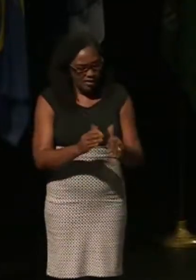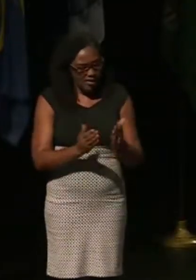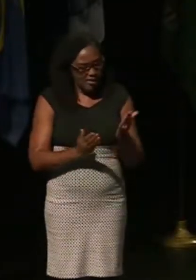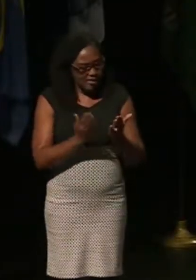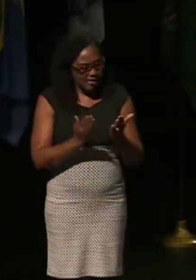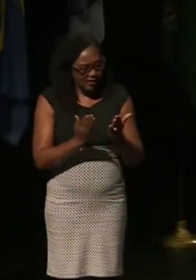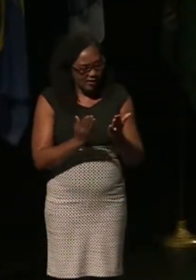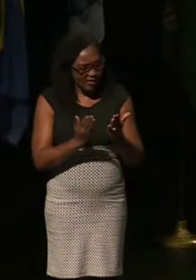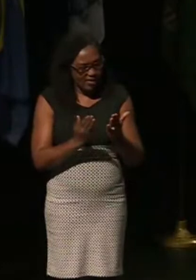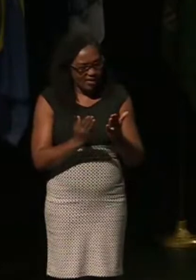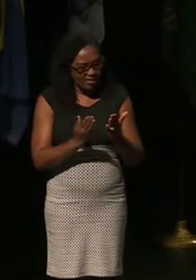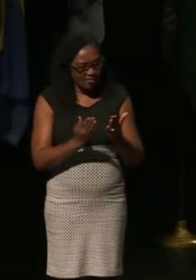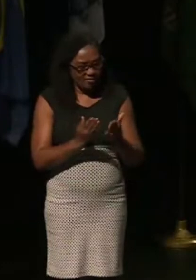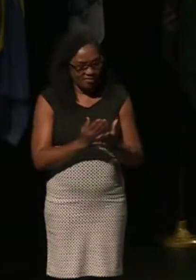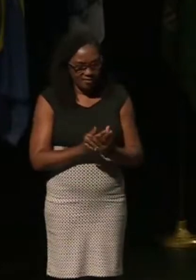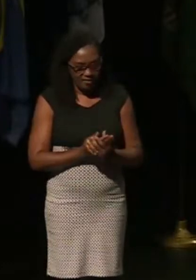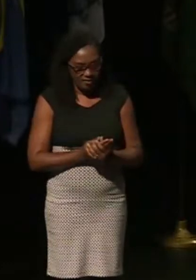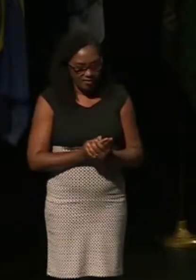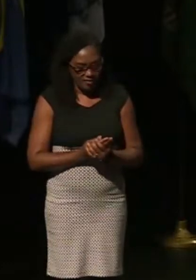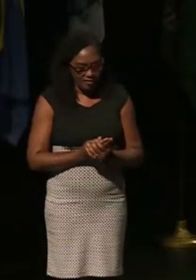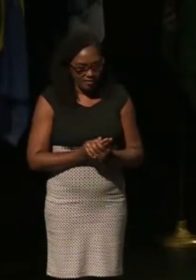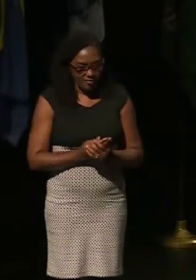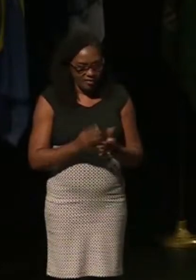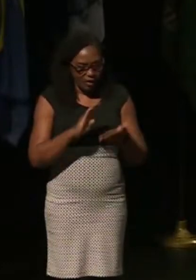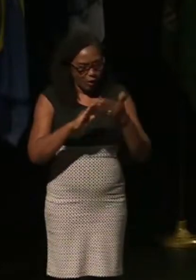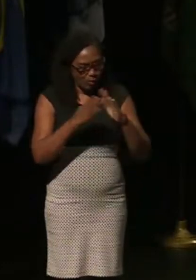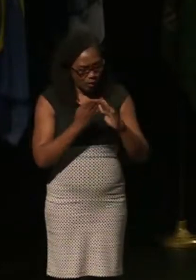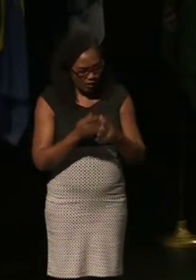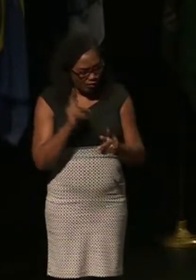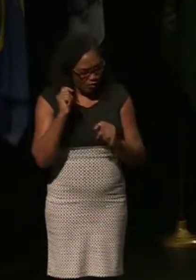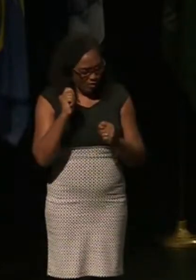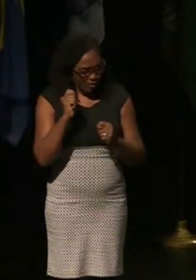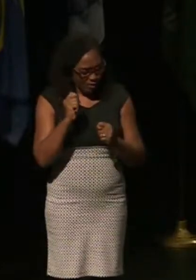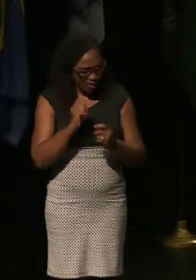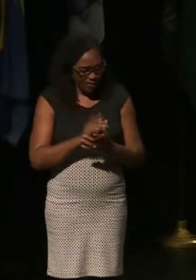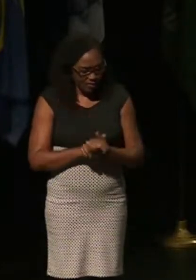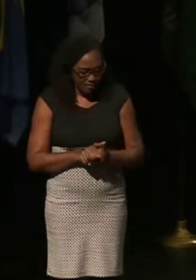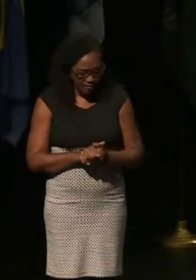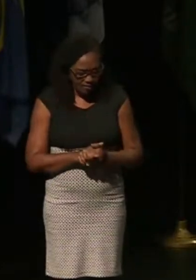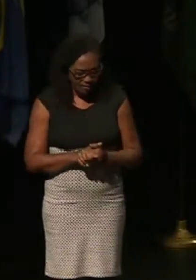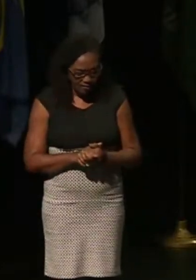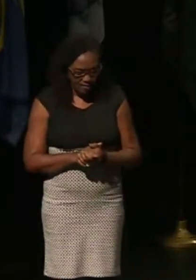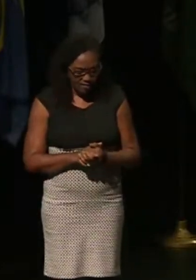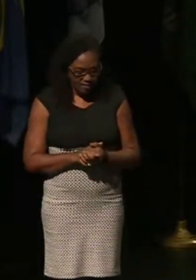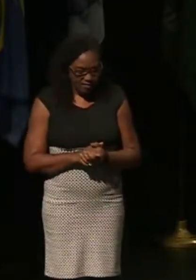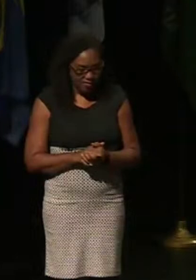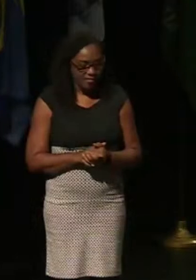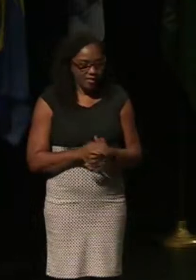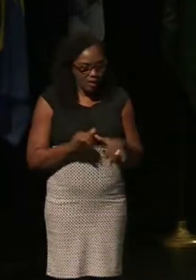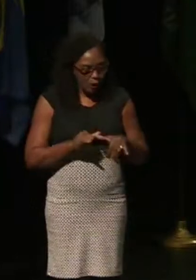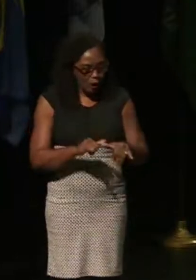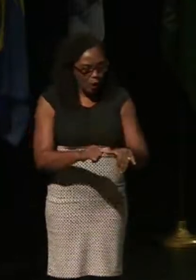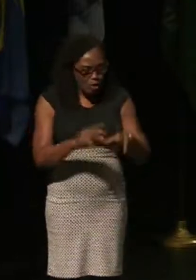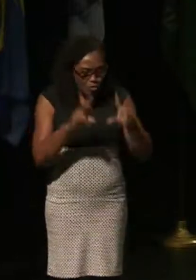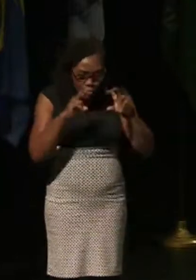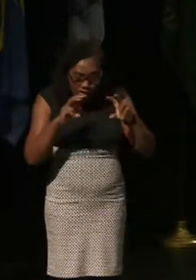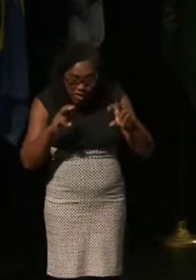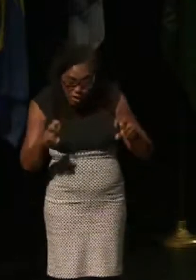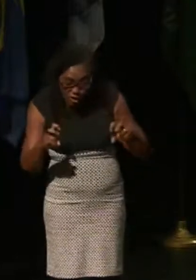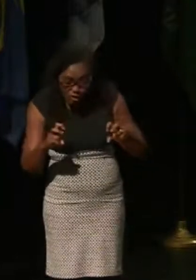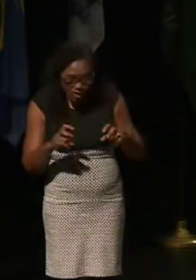purpose and to evolve while amassing accolades for research, entrepreneurship, and